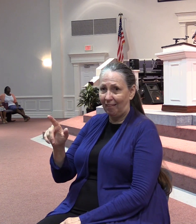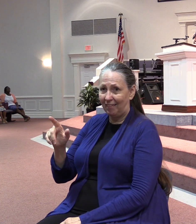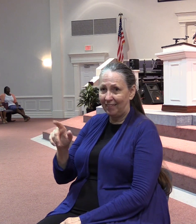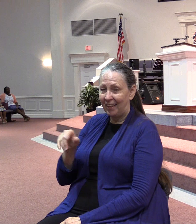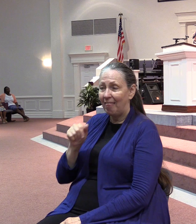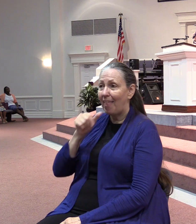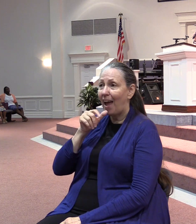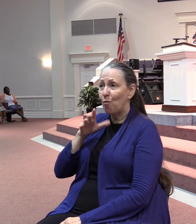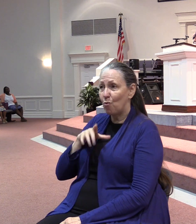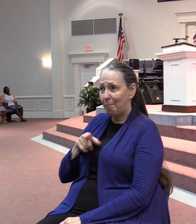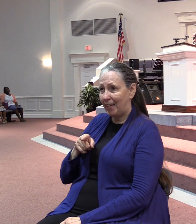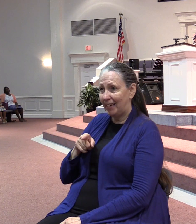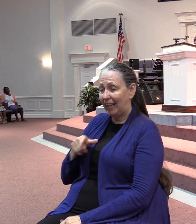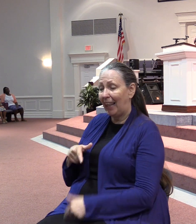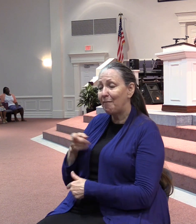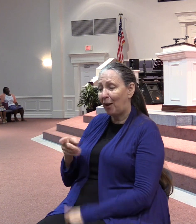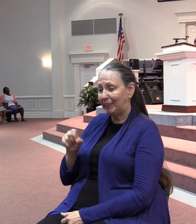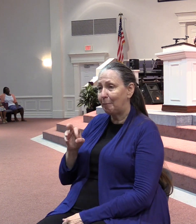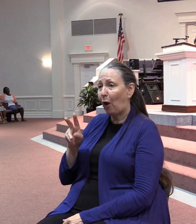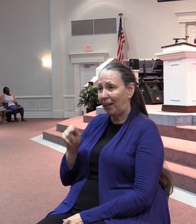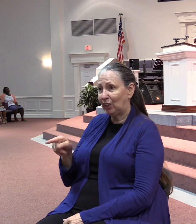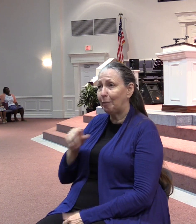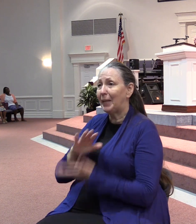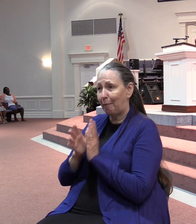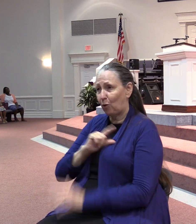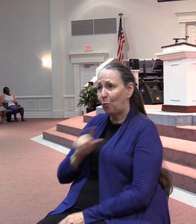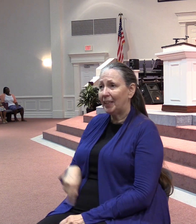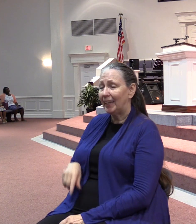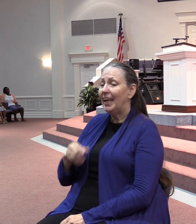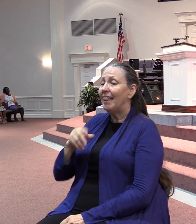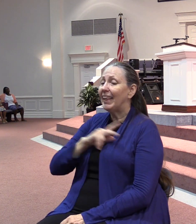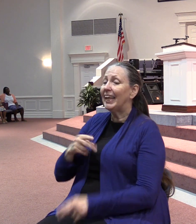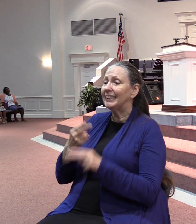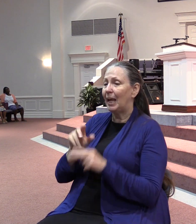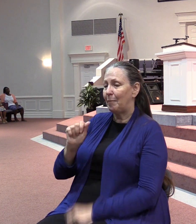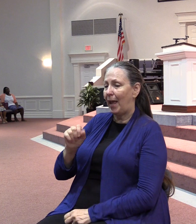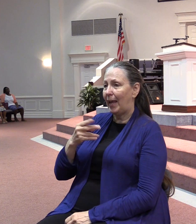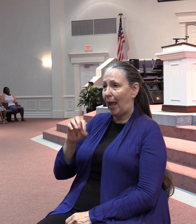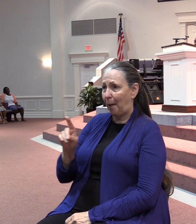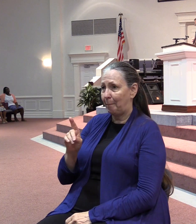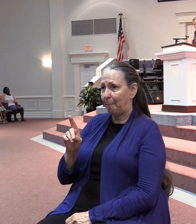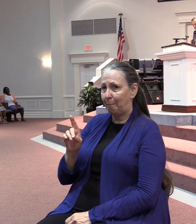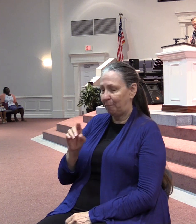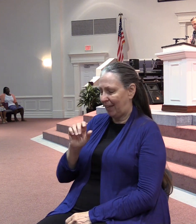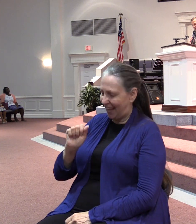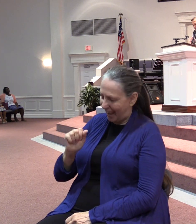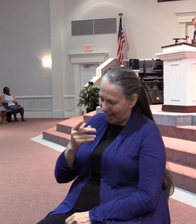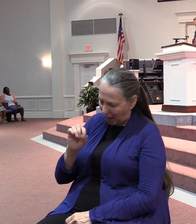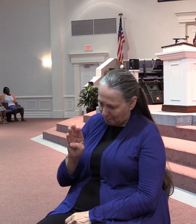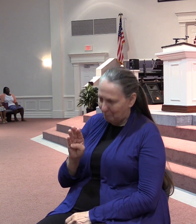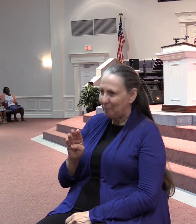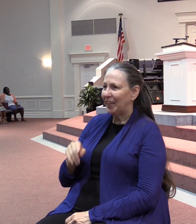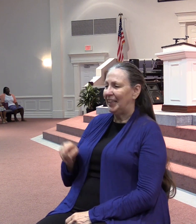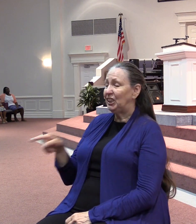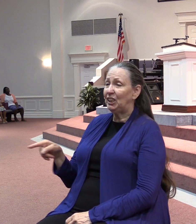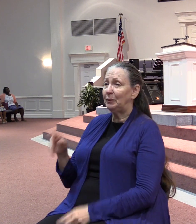Jezebel lived in Samaria. Ahab's wife was Jezebel. And Jezebel is more than just a